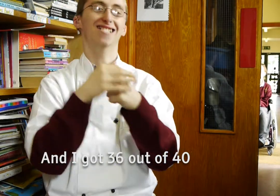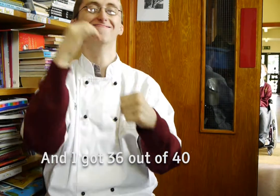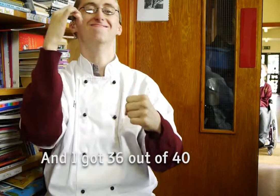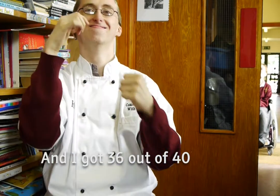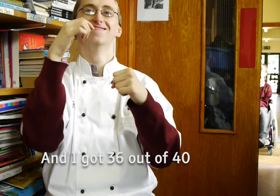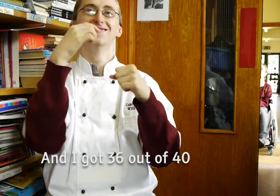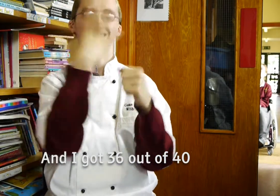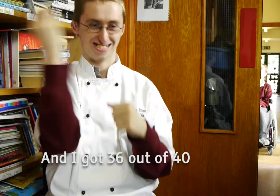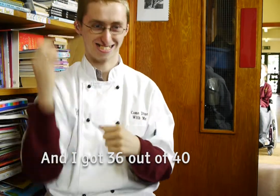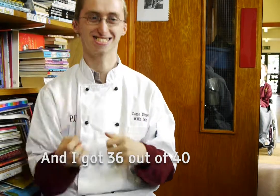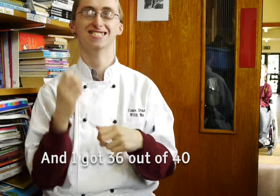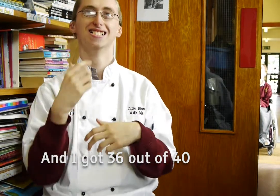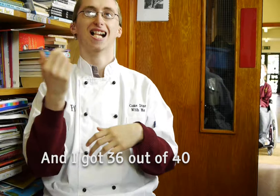of 40.